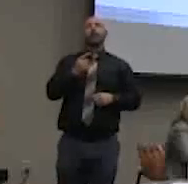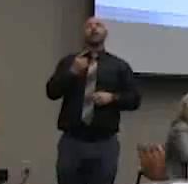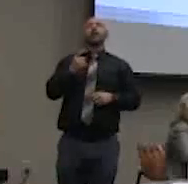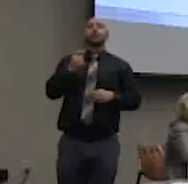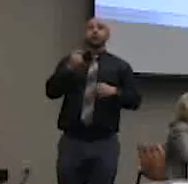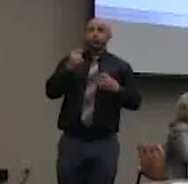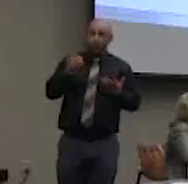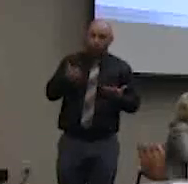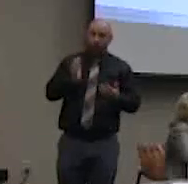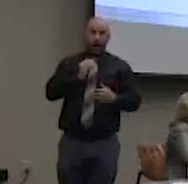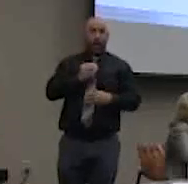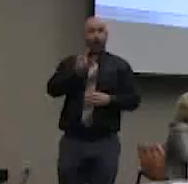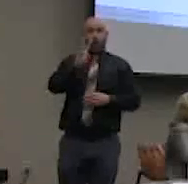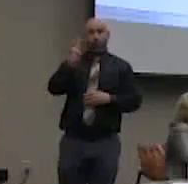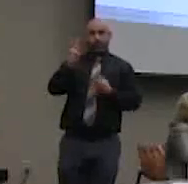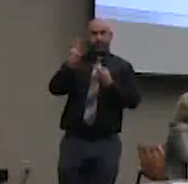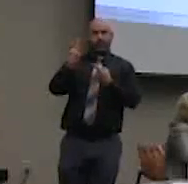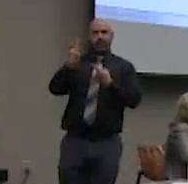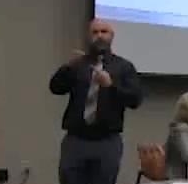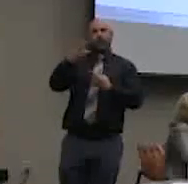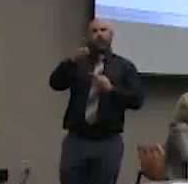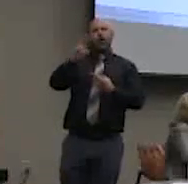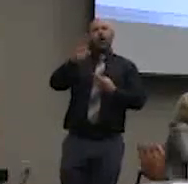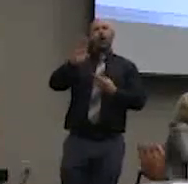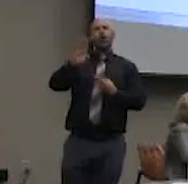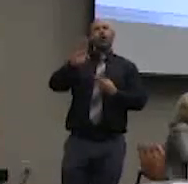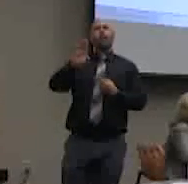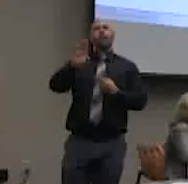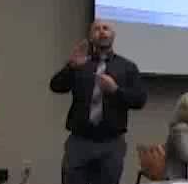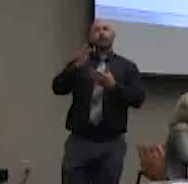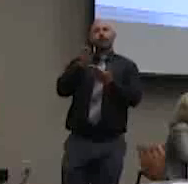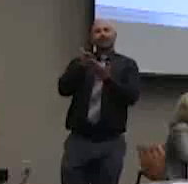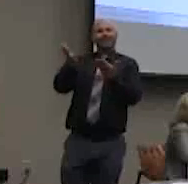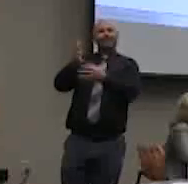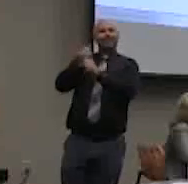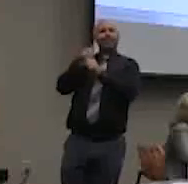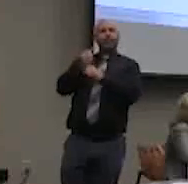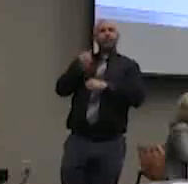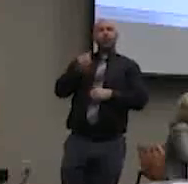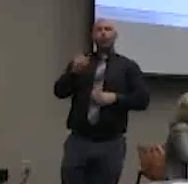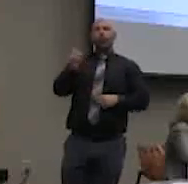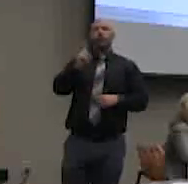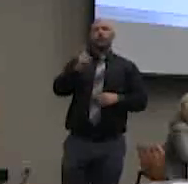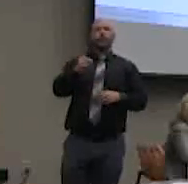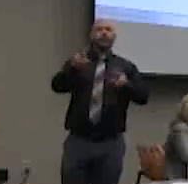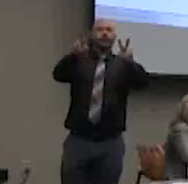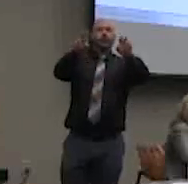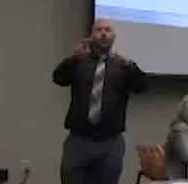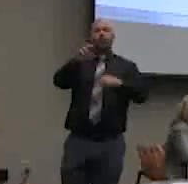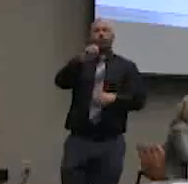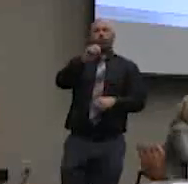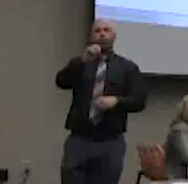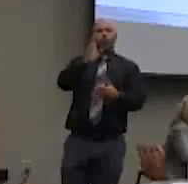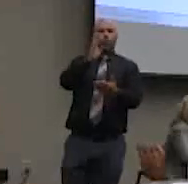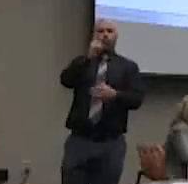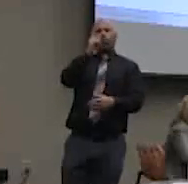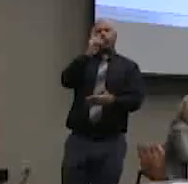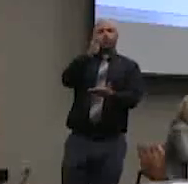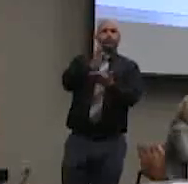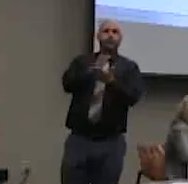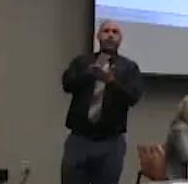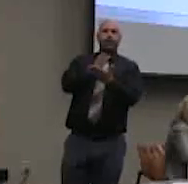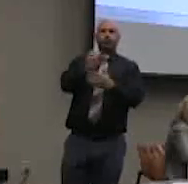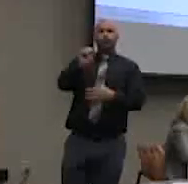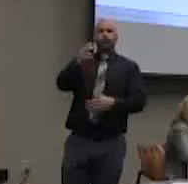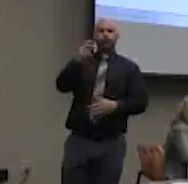like a clearinghouse of resources. Where can a family go to one-stop shop to find the child care for them, to